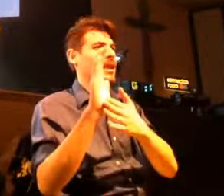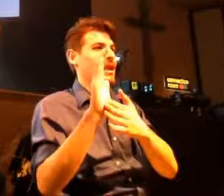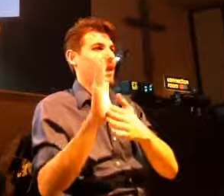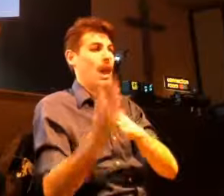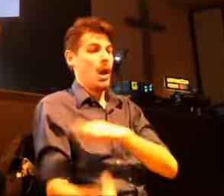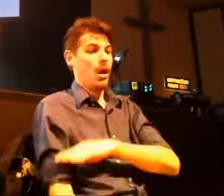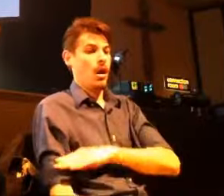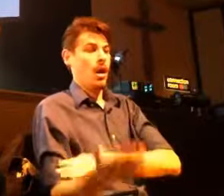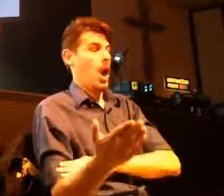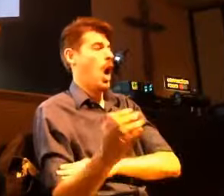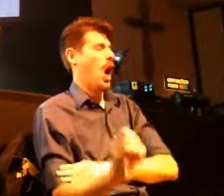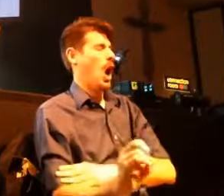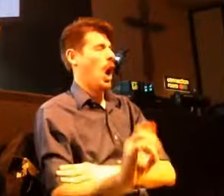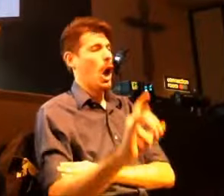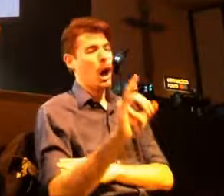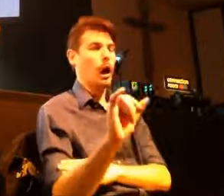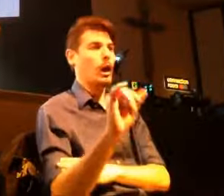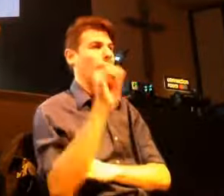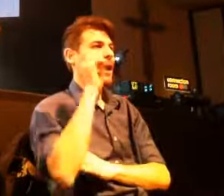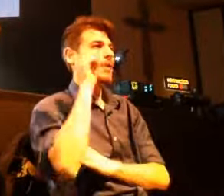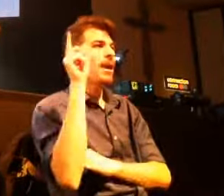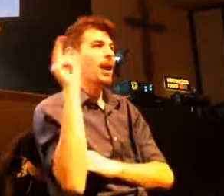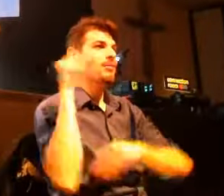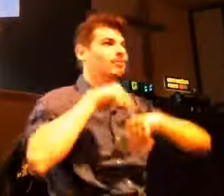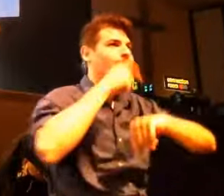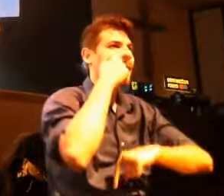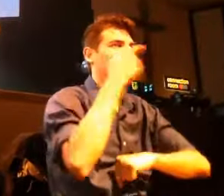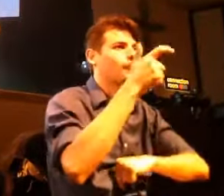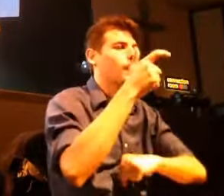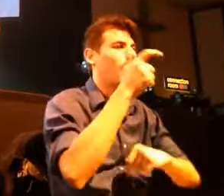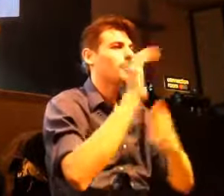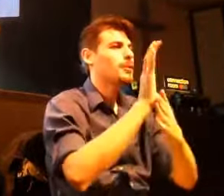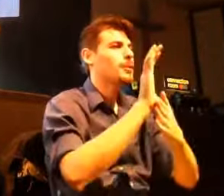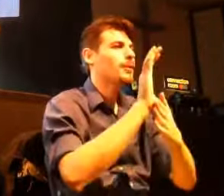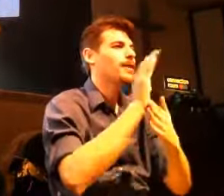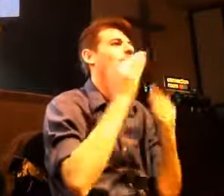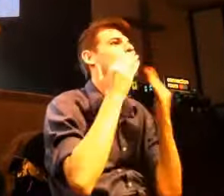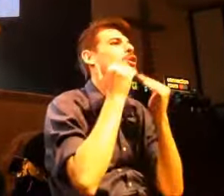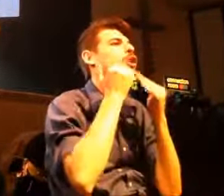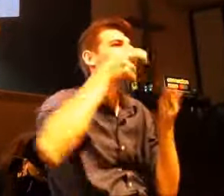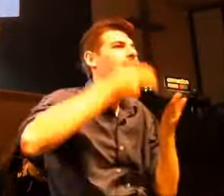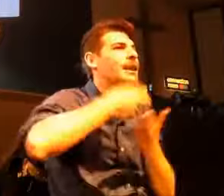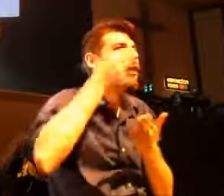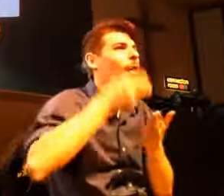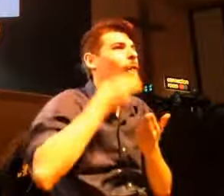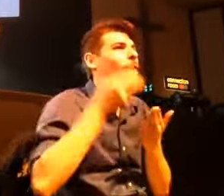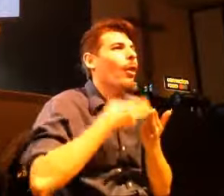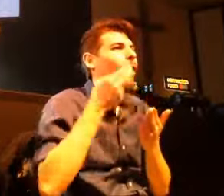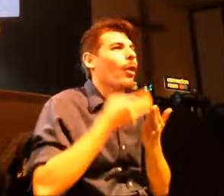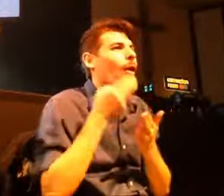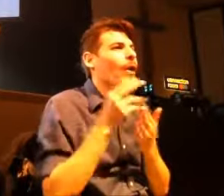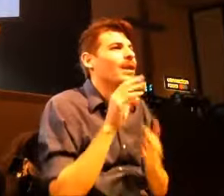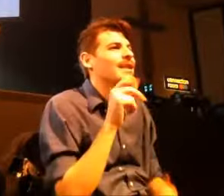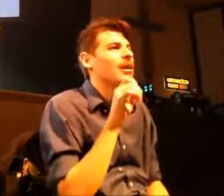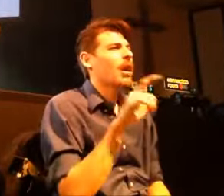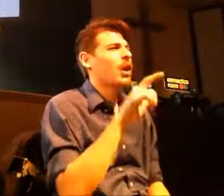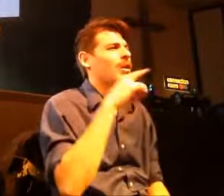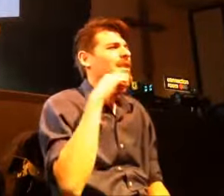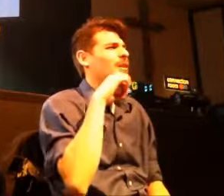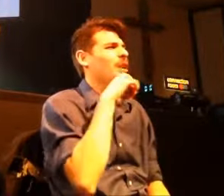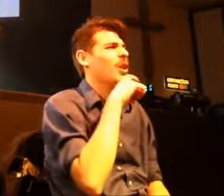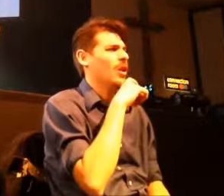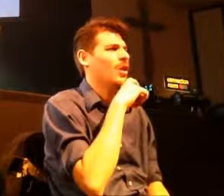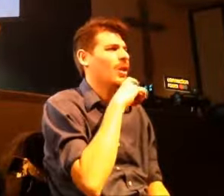morning. Again, we're going to protect him. Stay nameless male parent, and then was dismayed